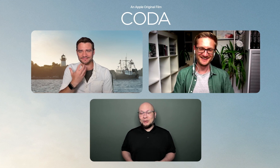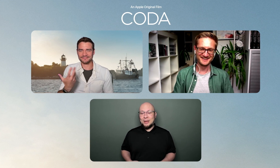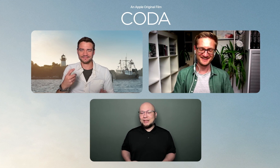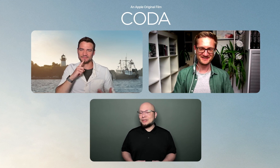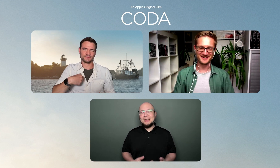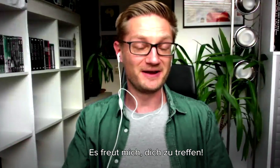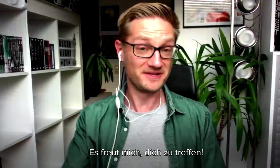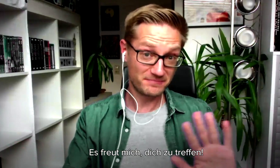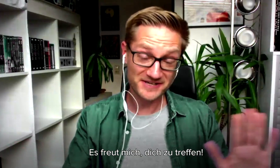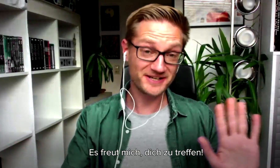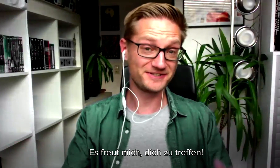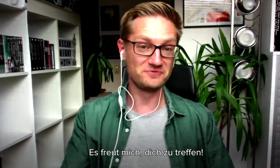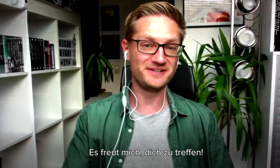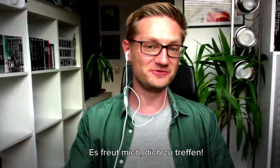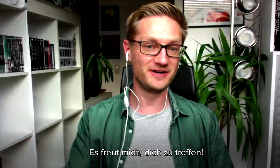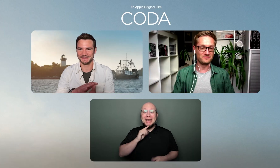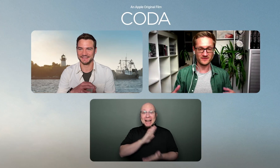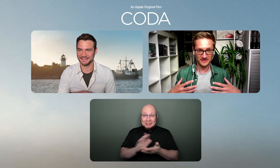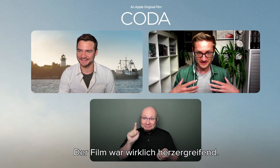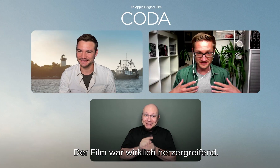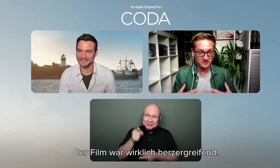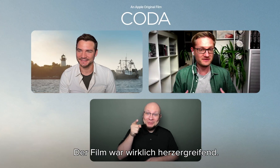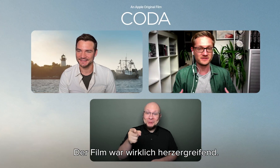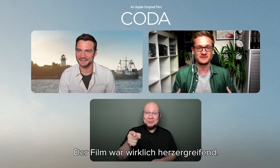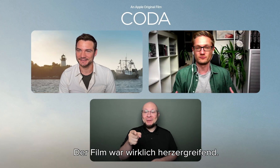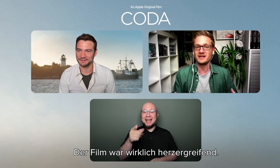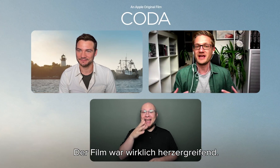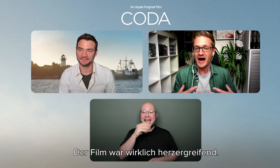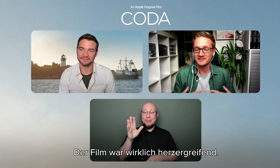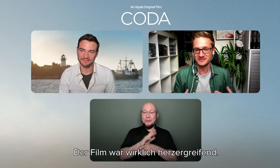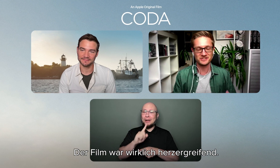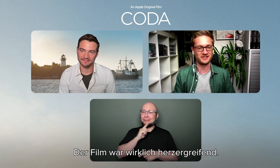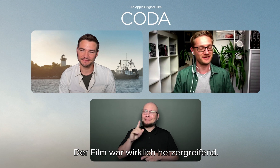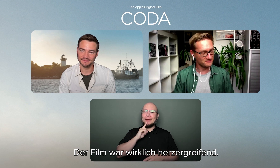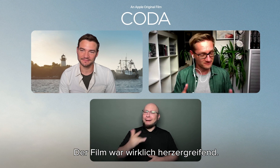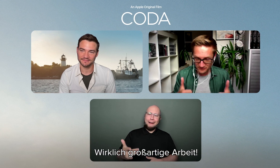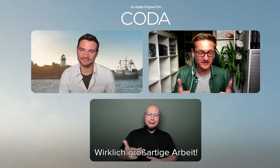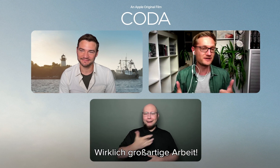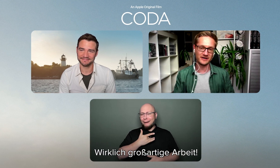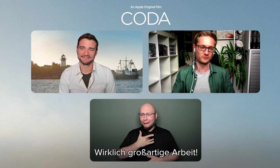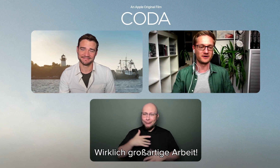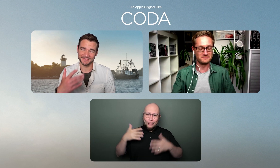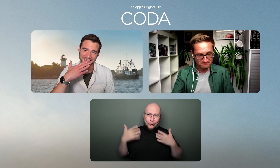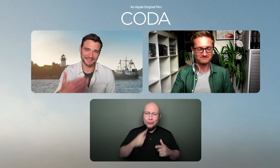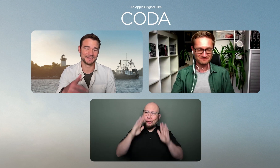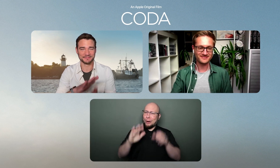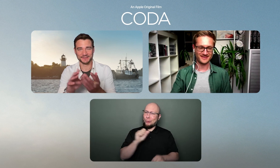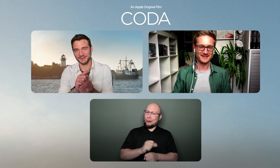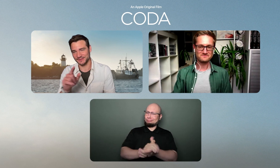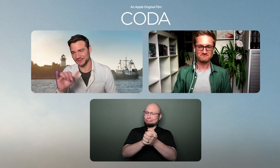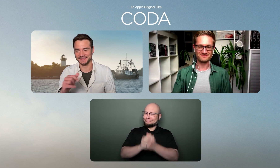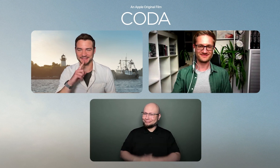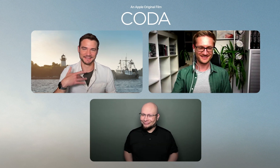zum Interview getroffen. It's a pleasure to meet you. The movie was really heart-touching and really great work.